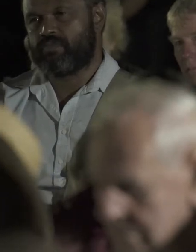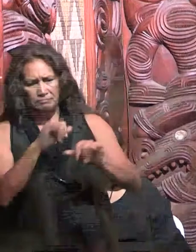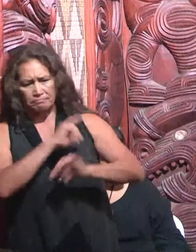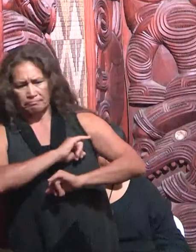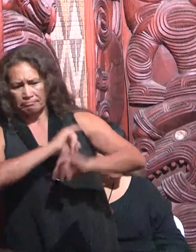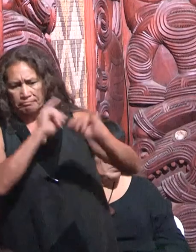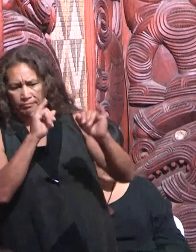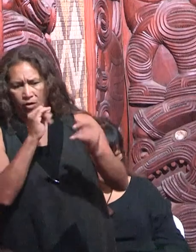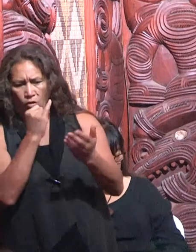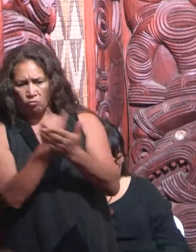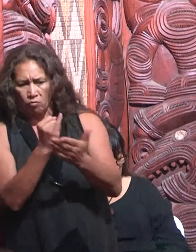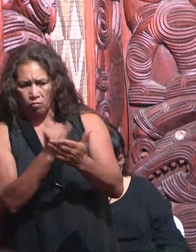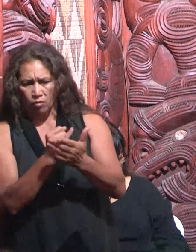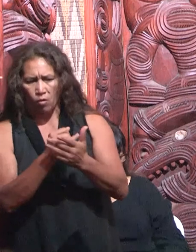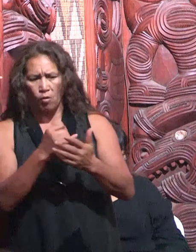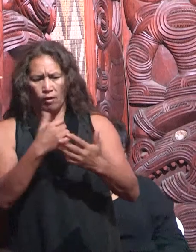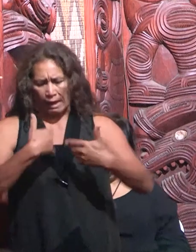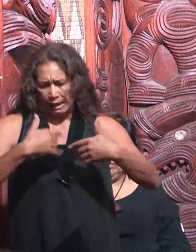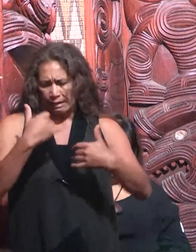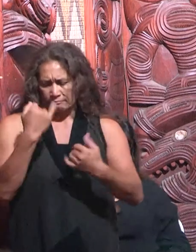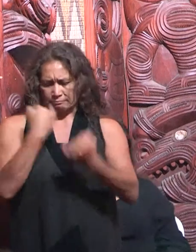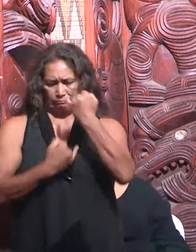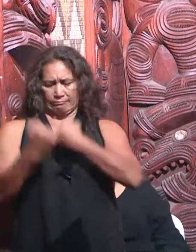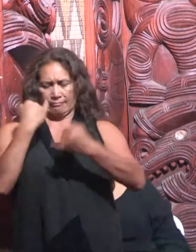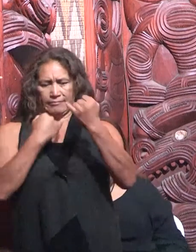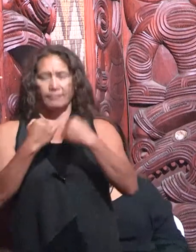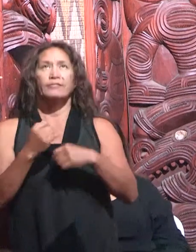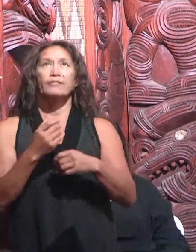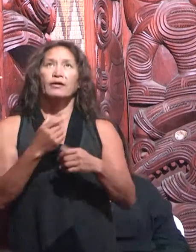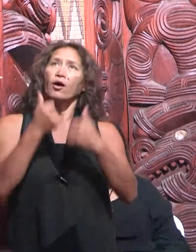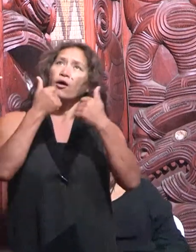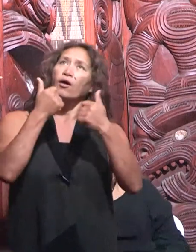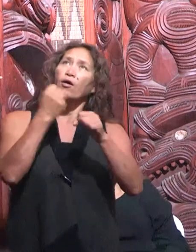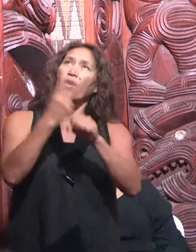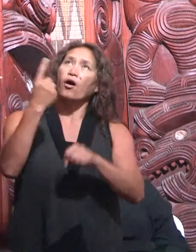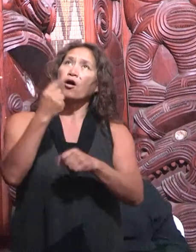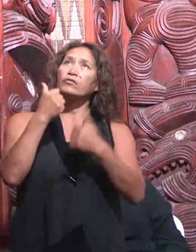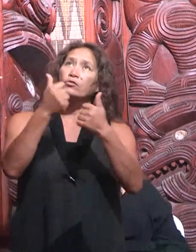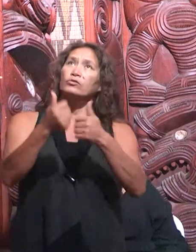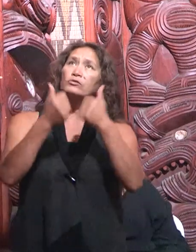without bitterness, hatred or vengeance. God of goodness,